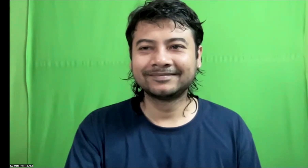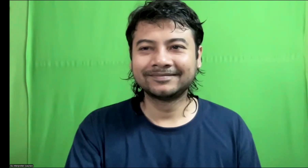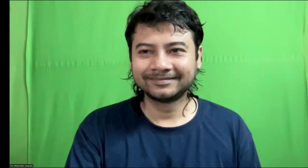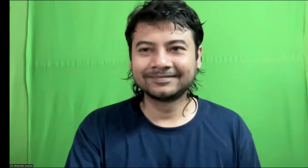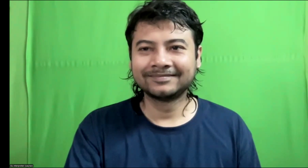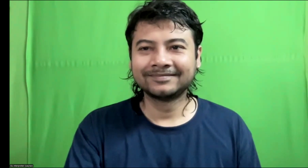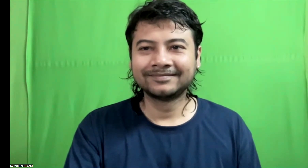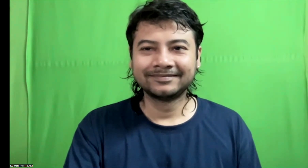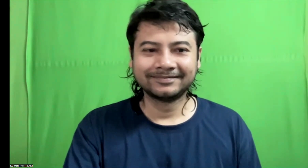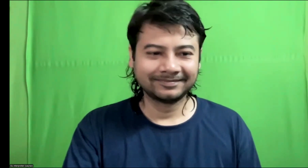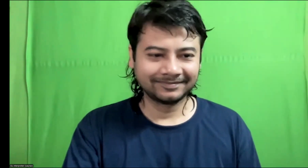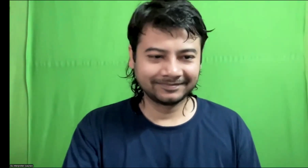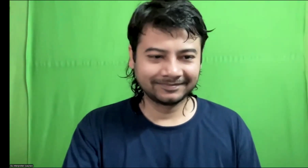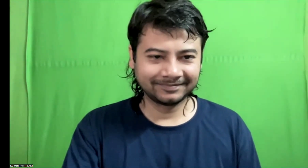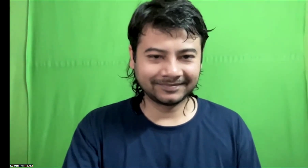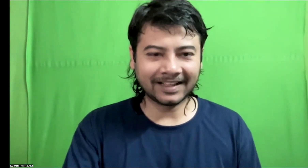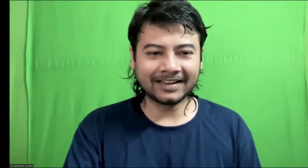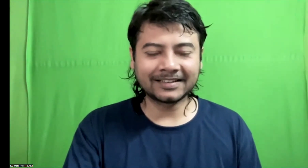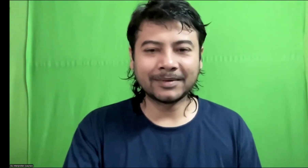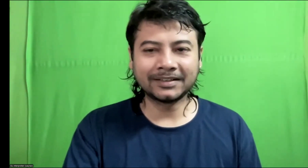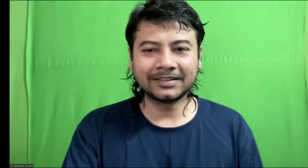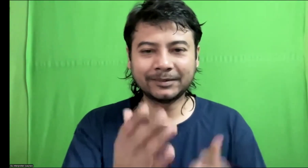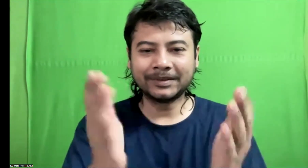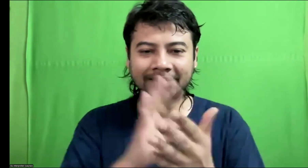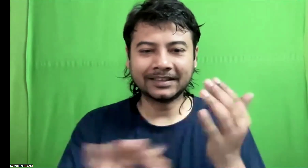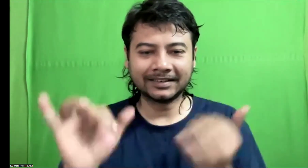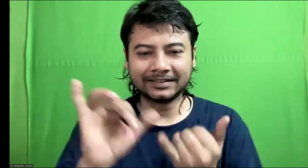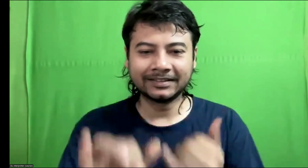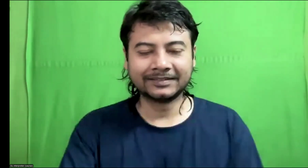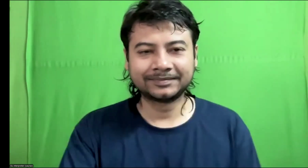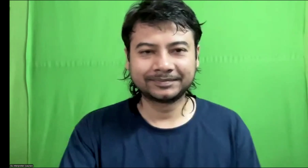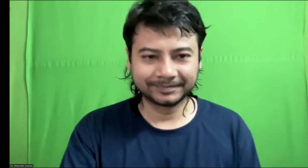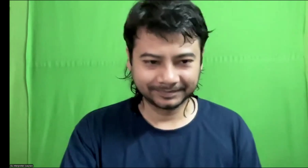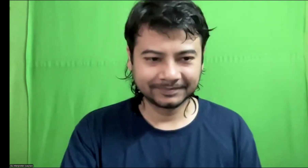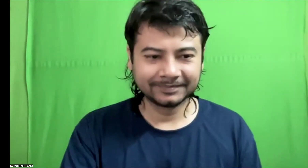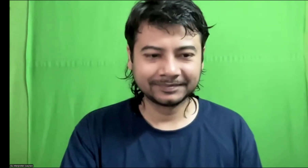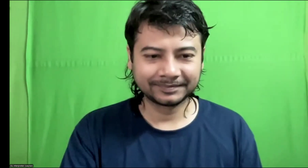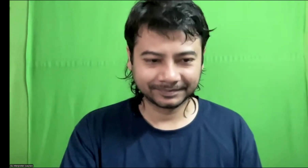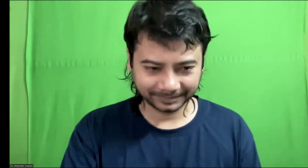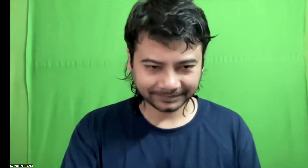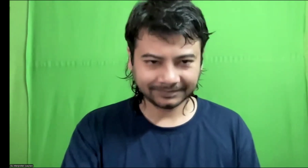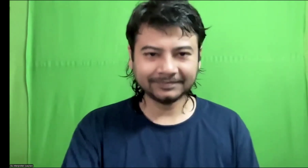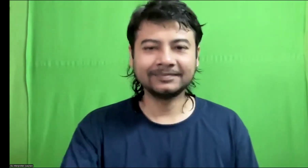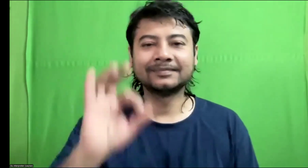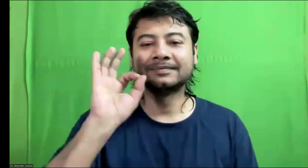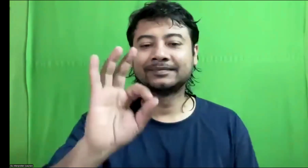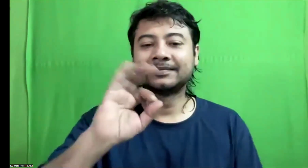Welcome to the special class on Kartik month, Damodar month. Everybody says Hare Krishna.